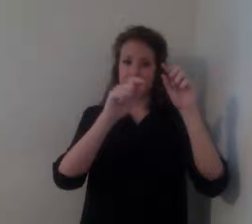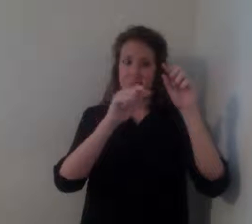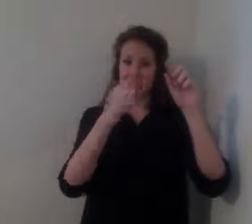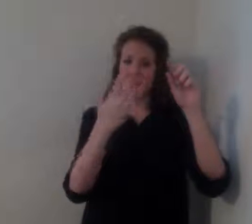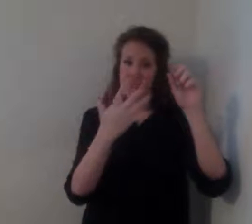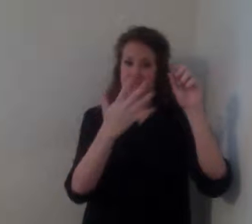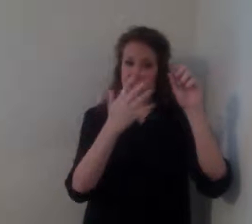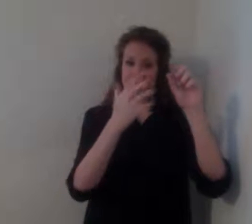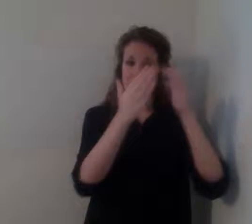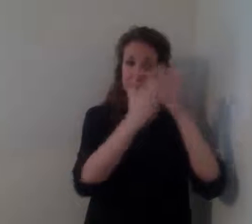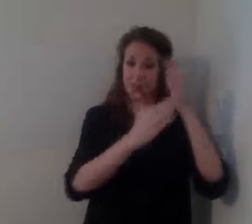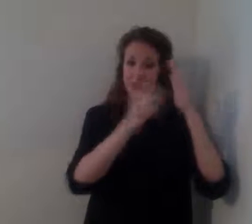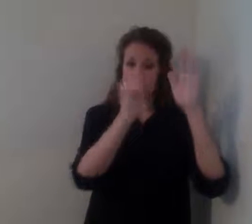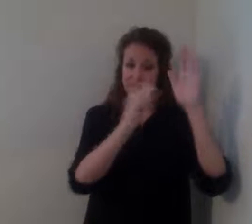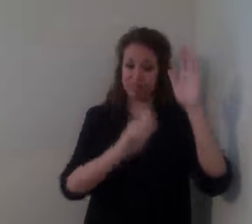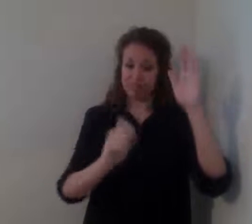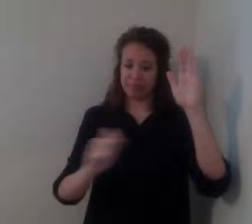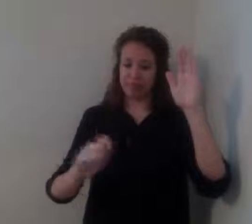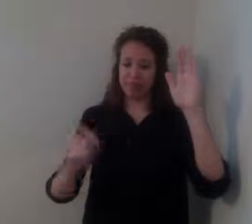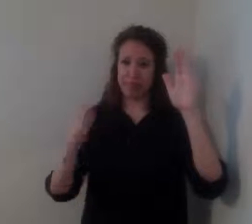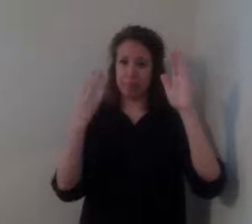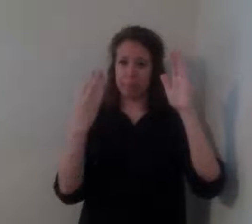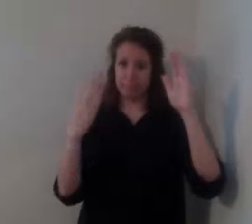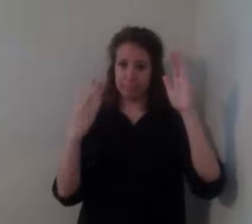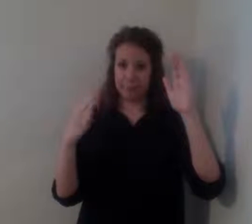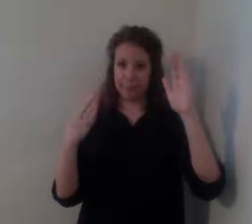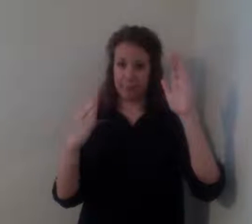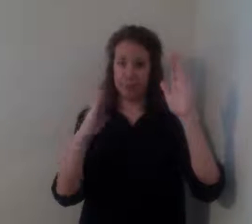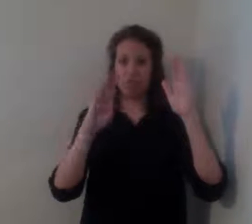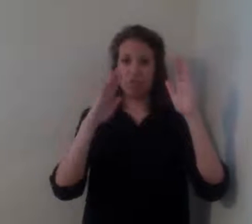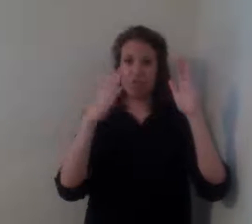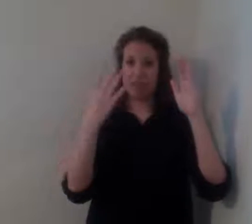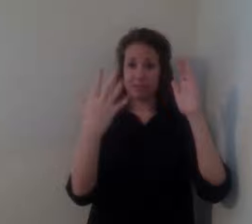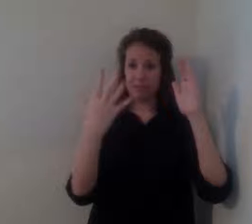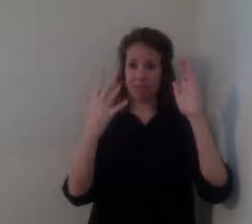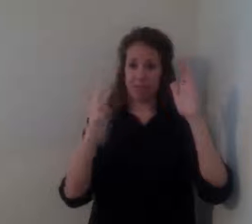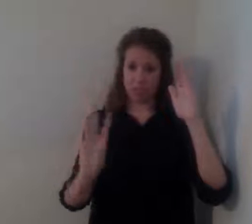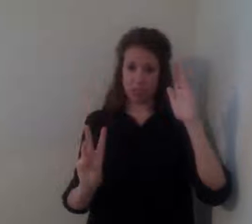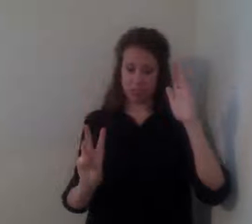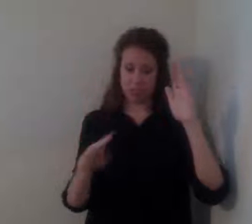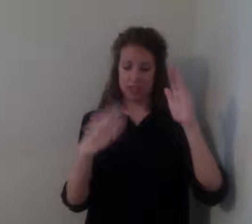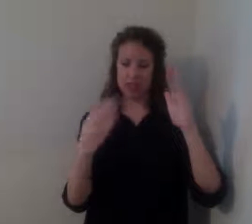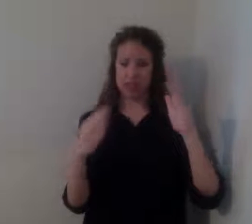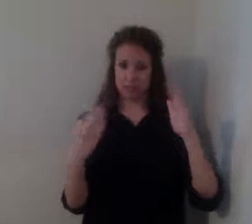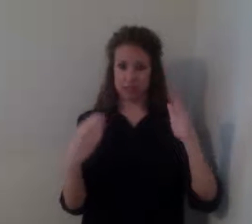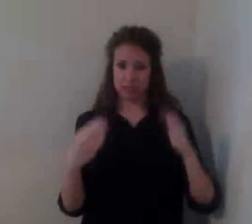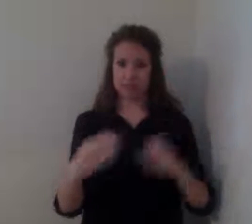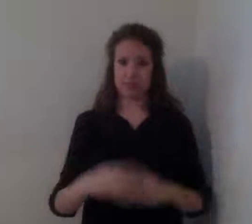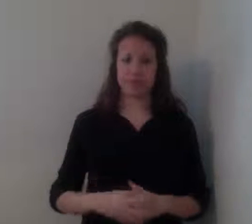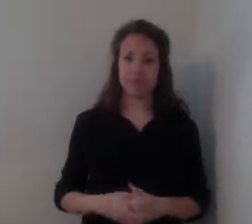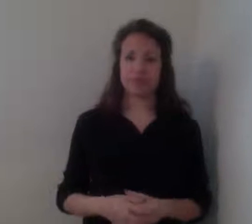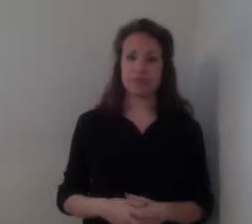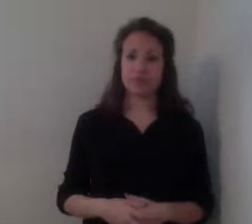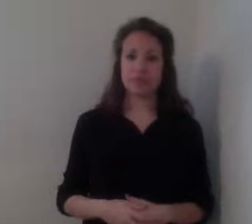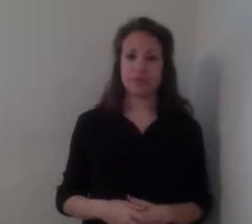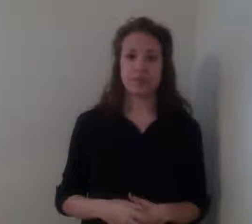parts are shaded blue. So 5 over 6, or 5/6 of the hexagon, is shaded blue. Alright, so you can